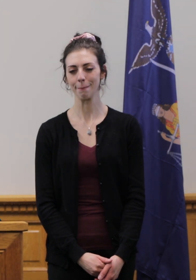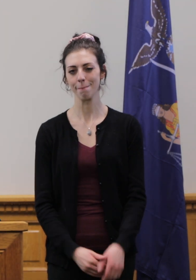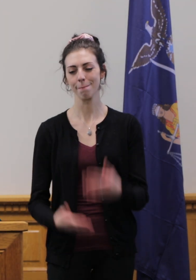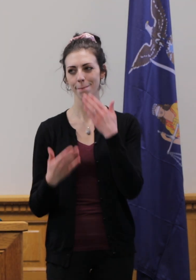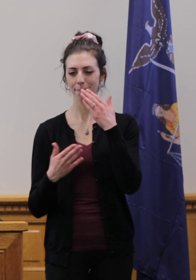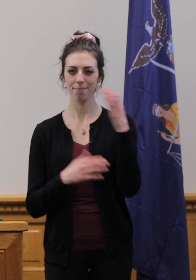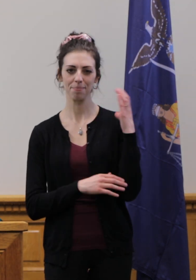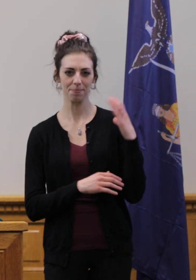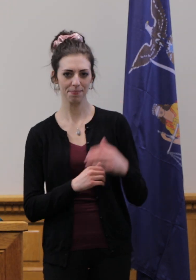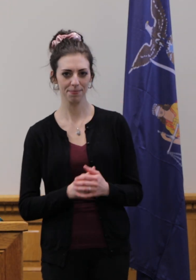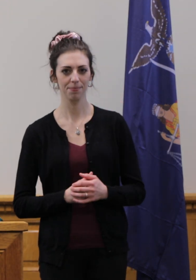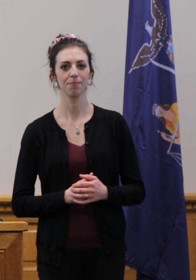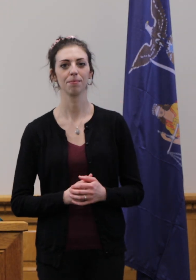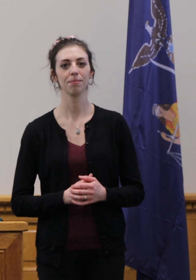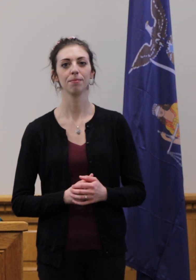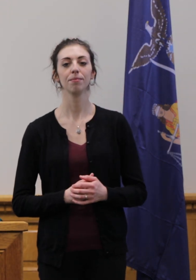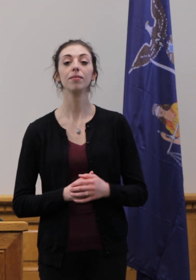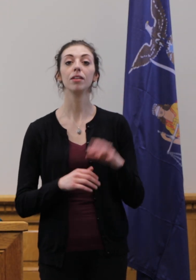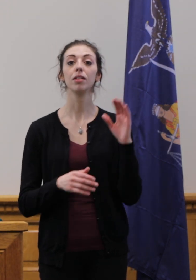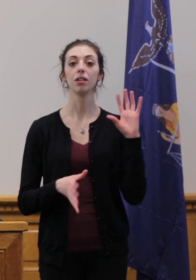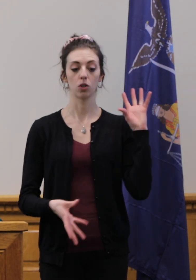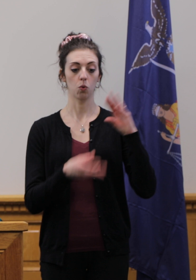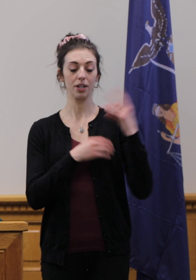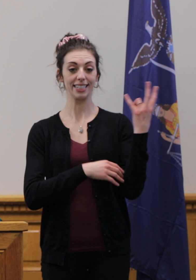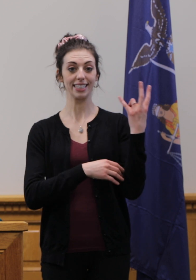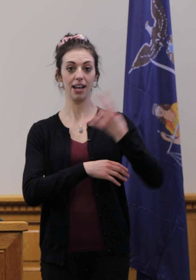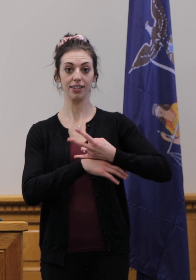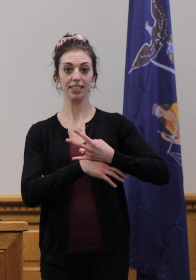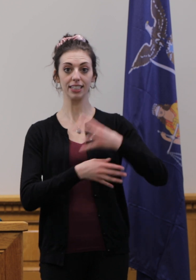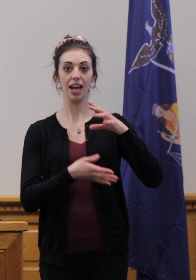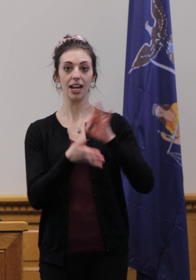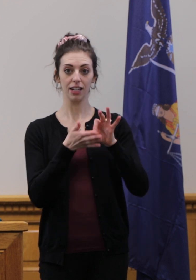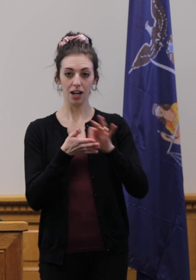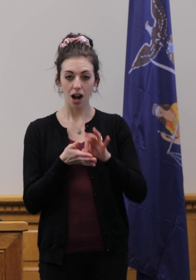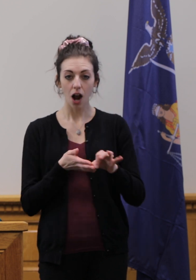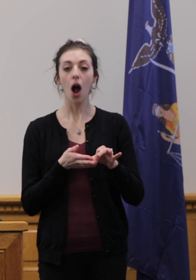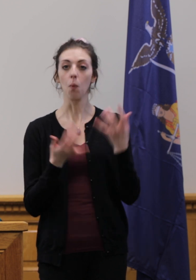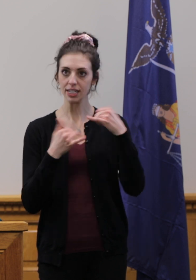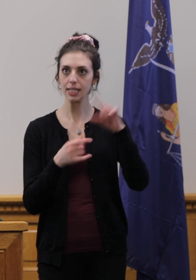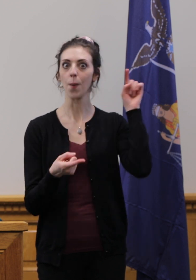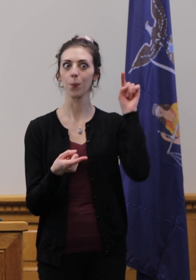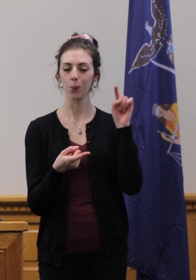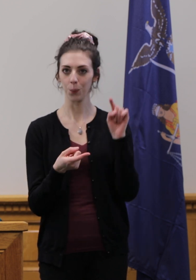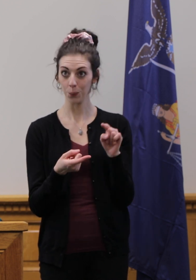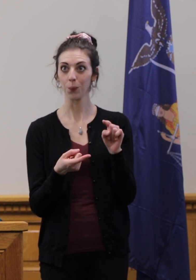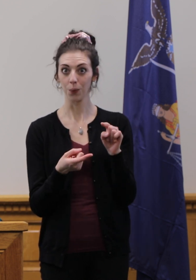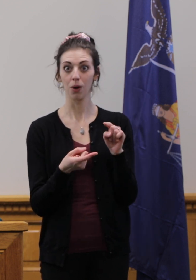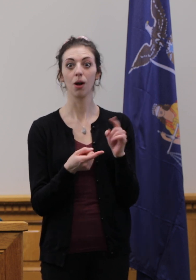Thank you, Chairman Weatherup. Our 7-day cumulative new case counts continue to decrease